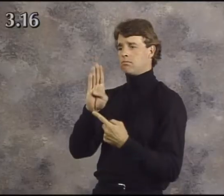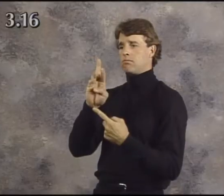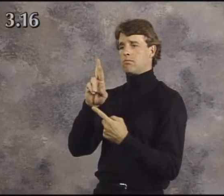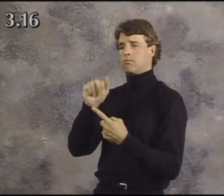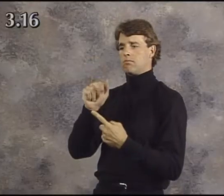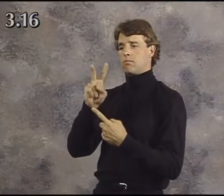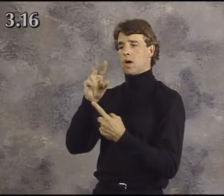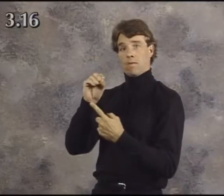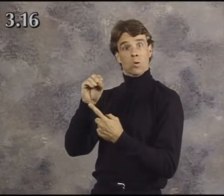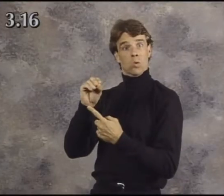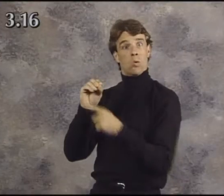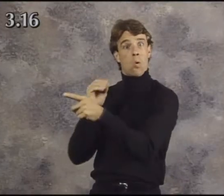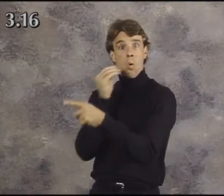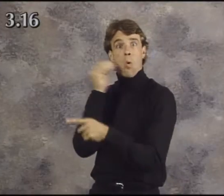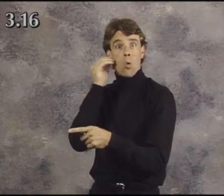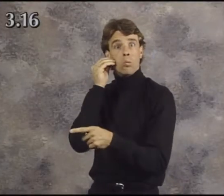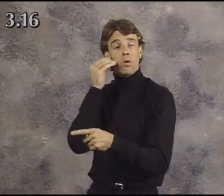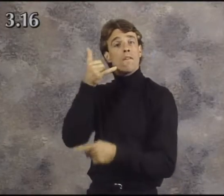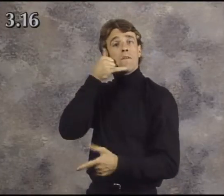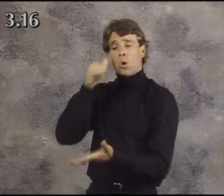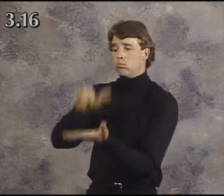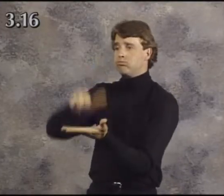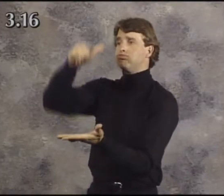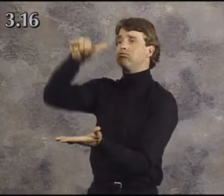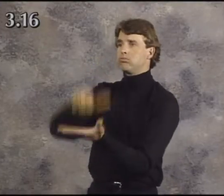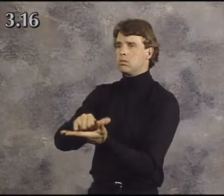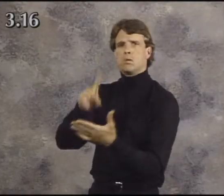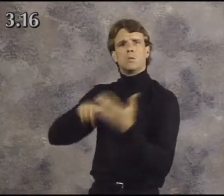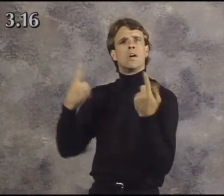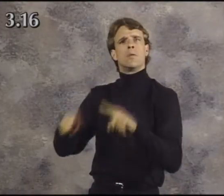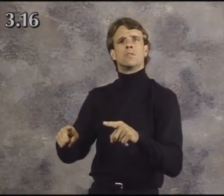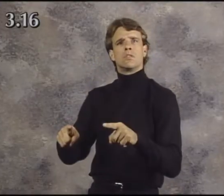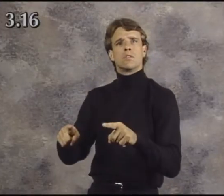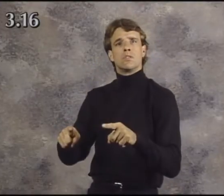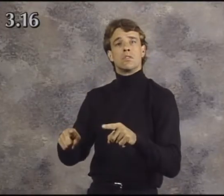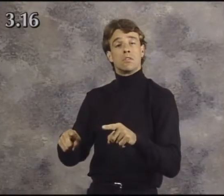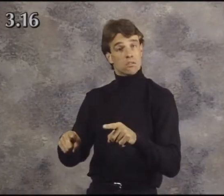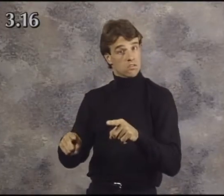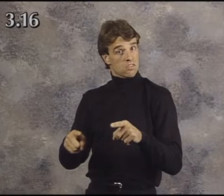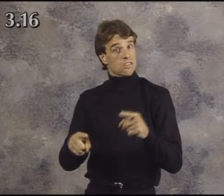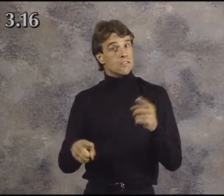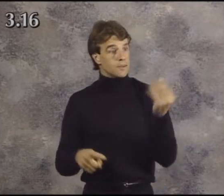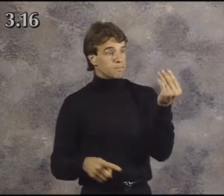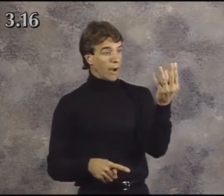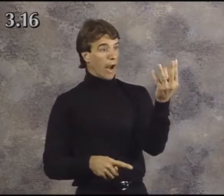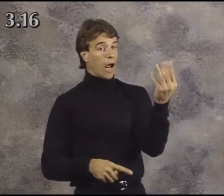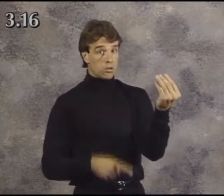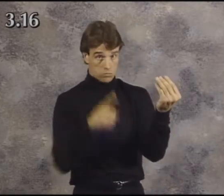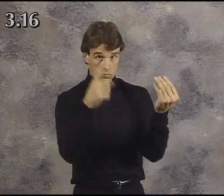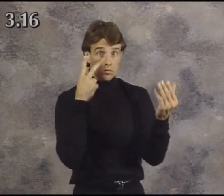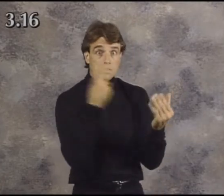when the telephone at the Bravo home rang? What happened? There was a flashing